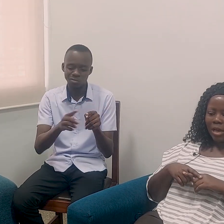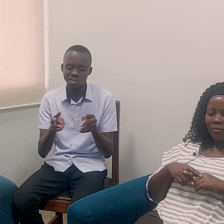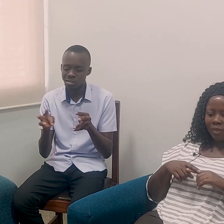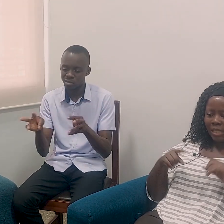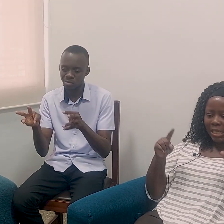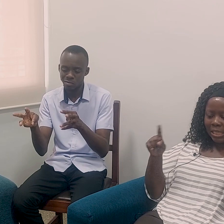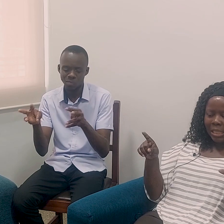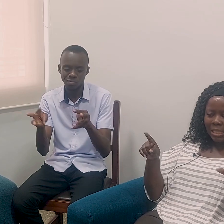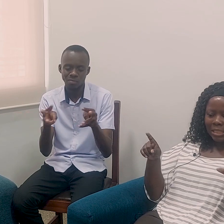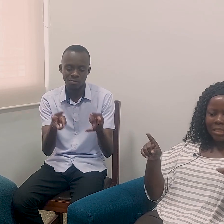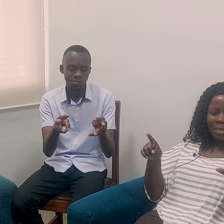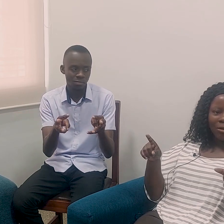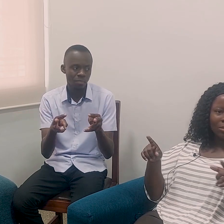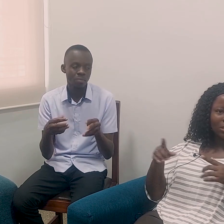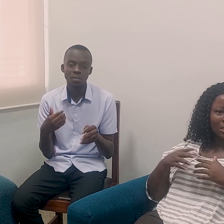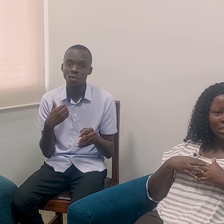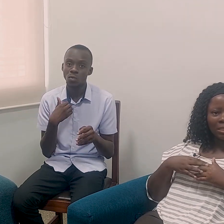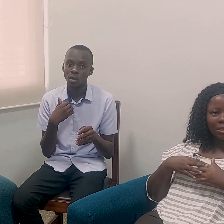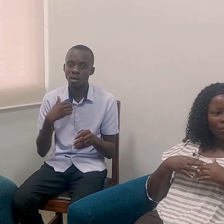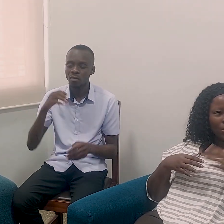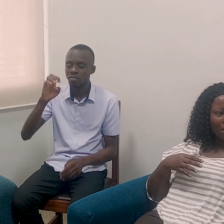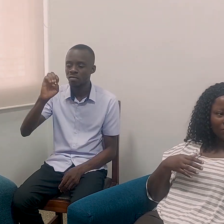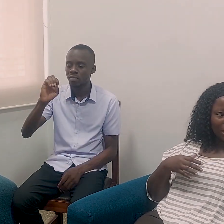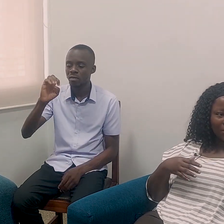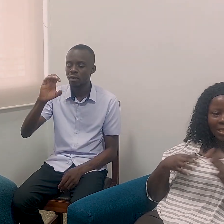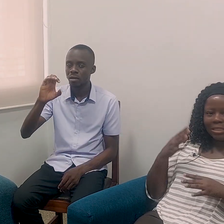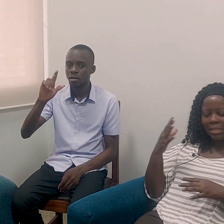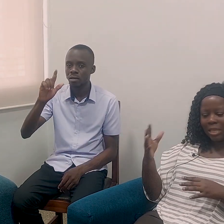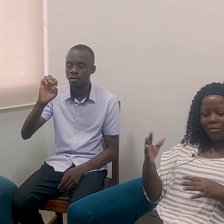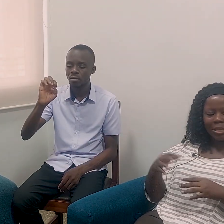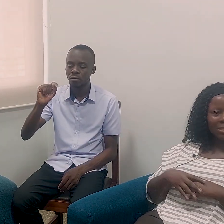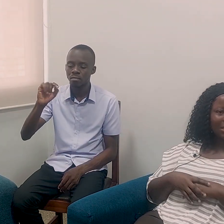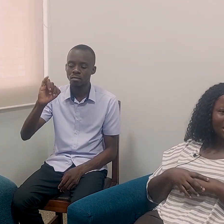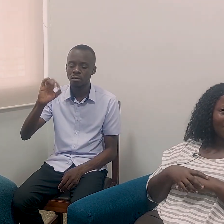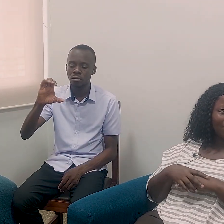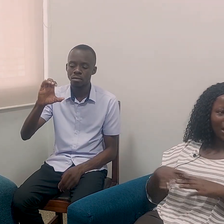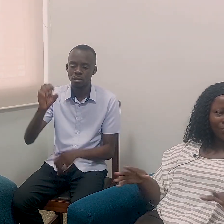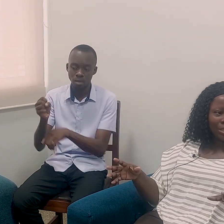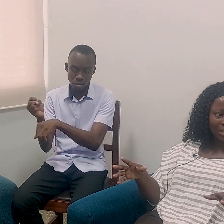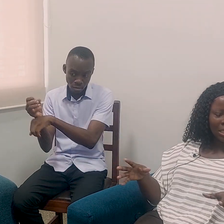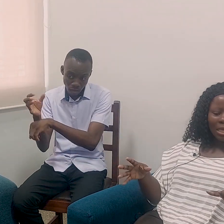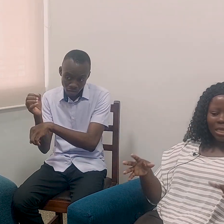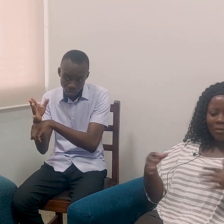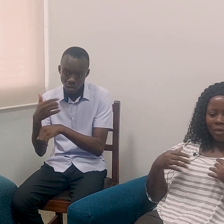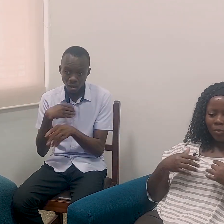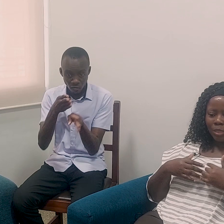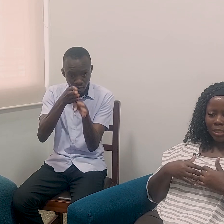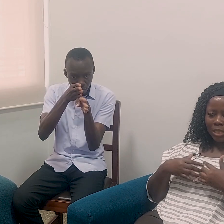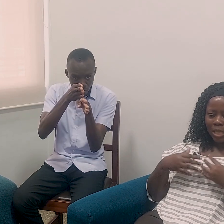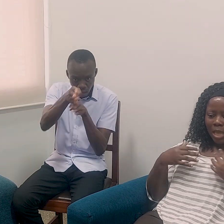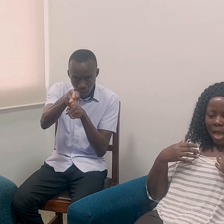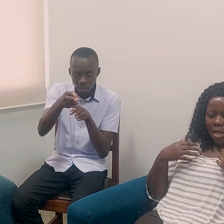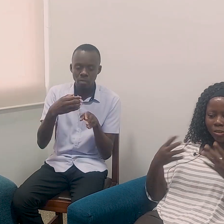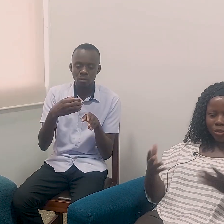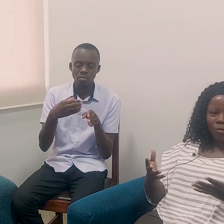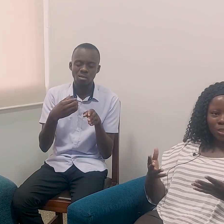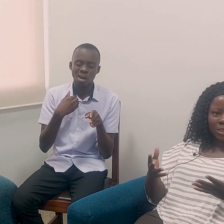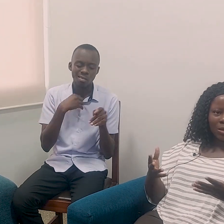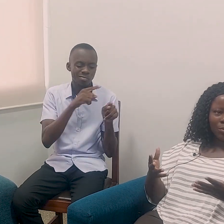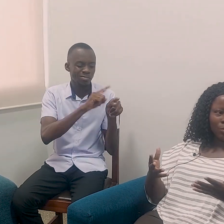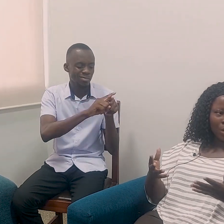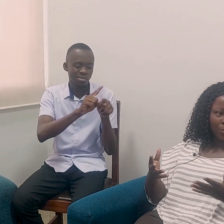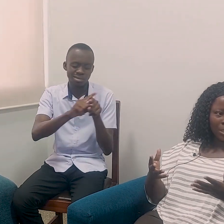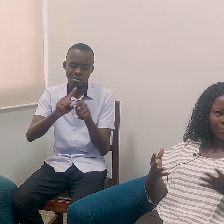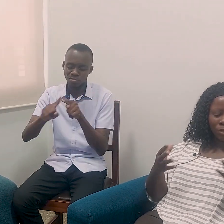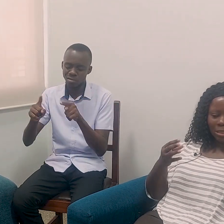We have eclectic counseling, we have direct, indirect, they are varied, even with our theories